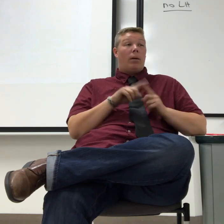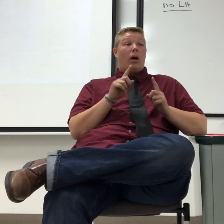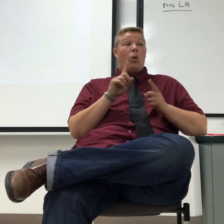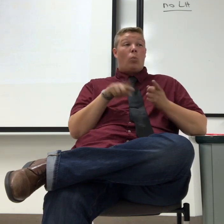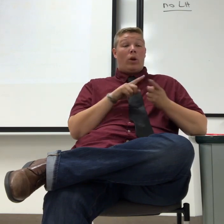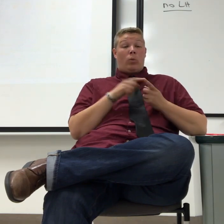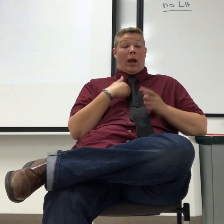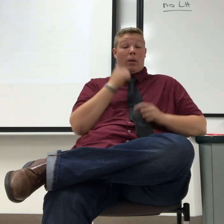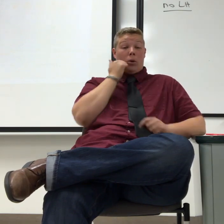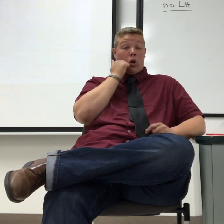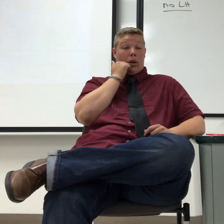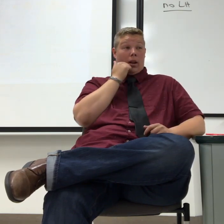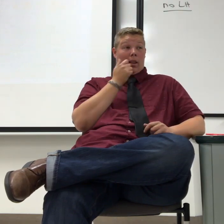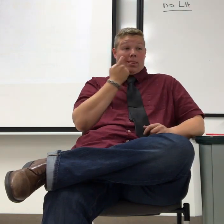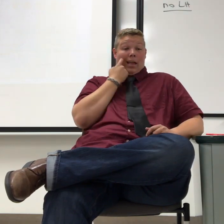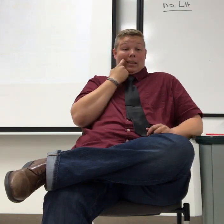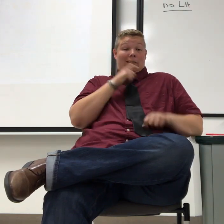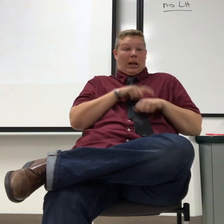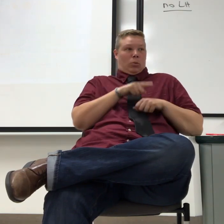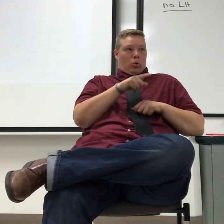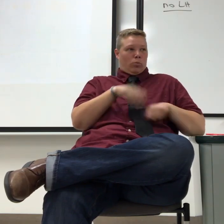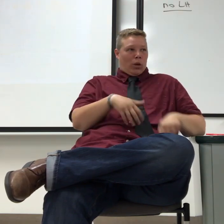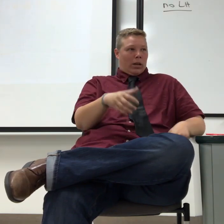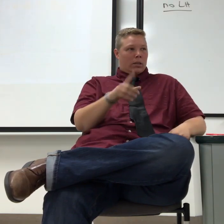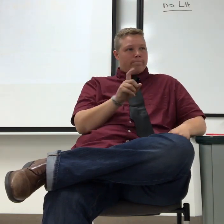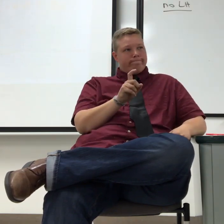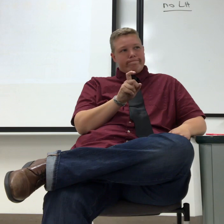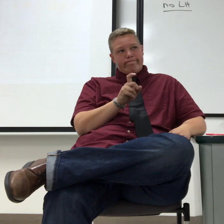the last time, were you pregnant?